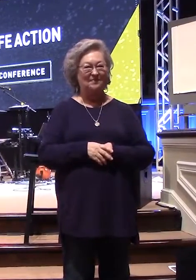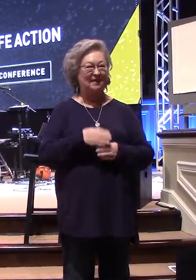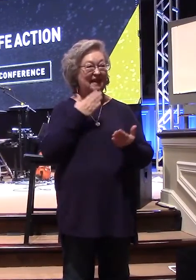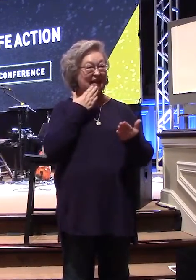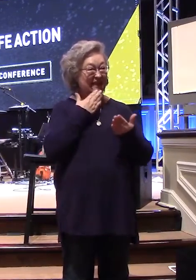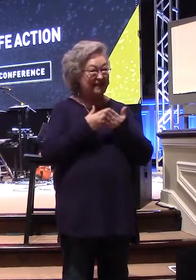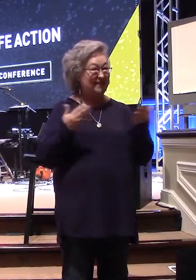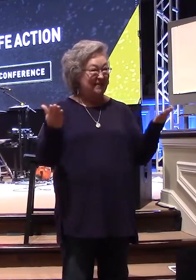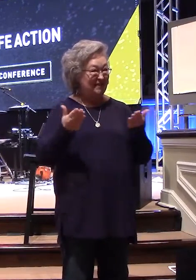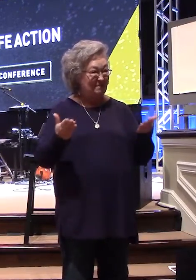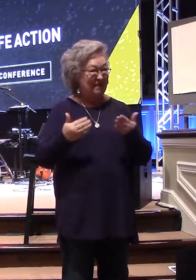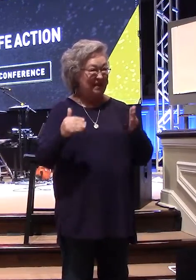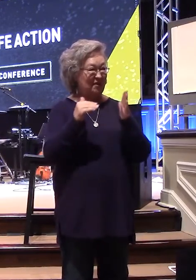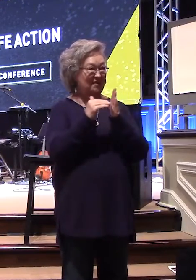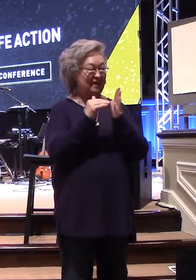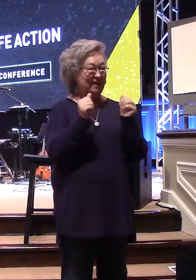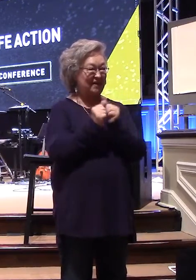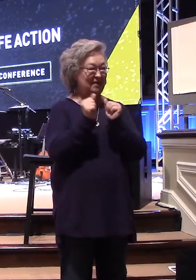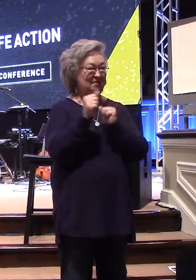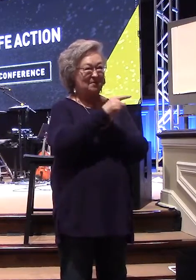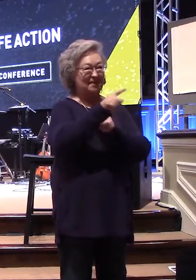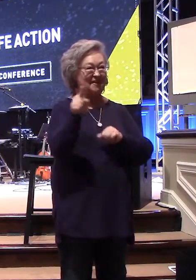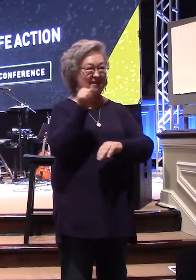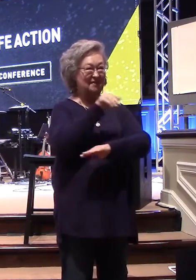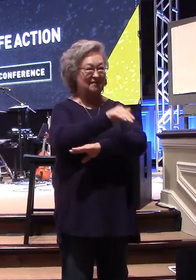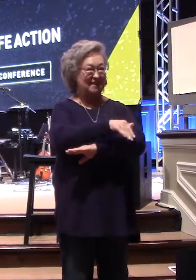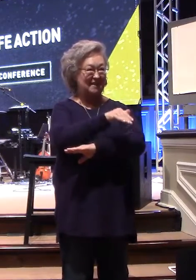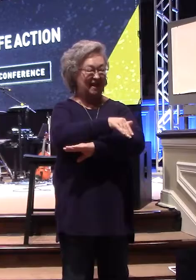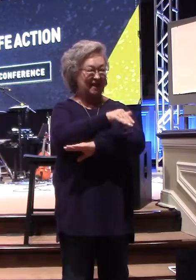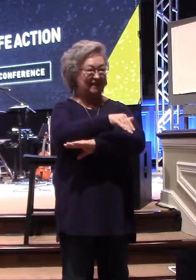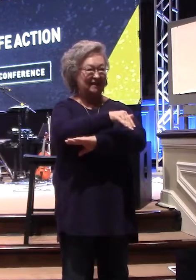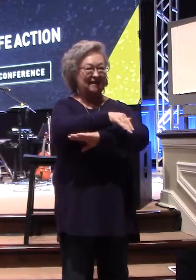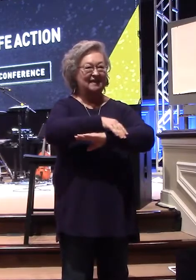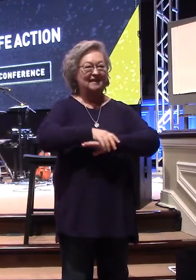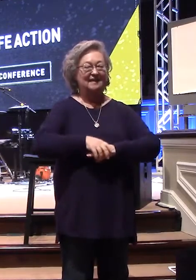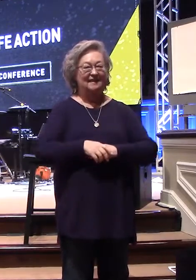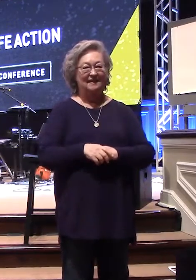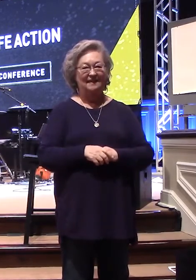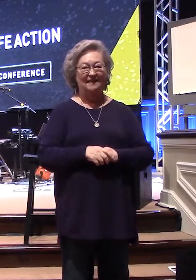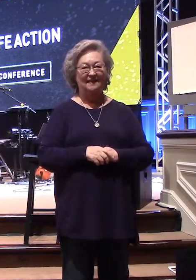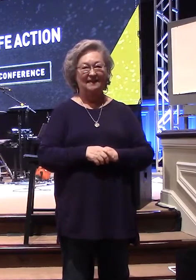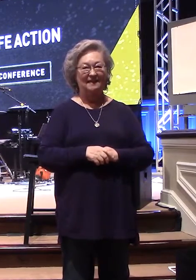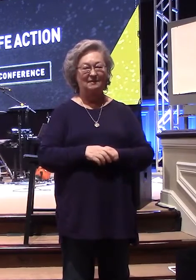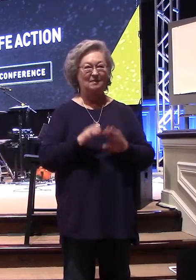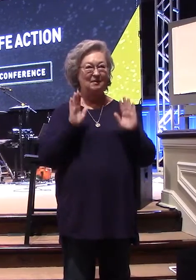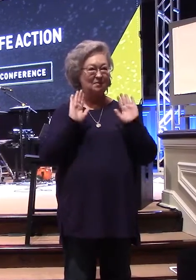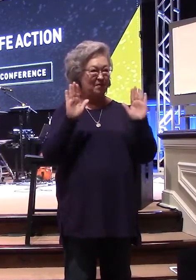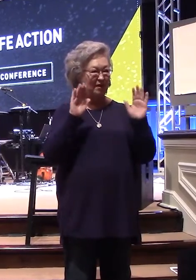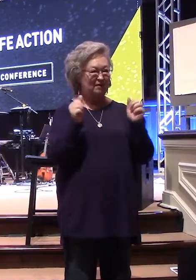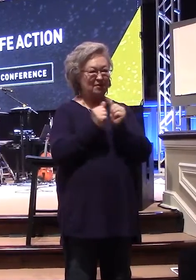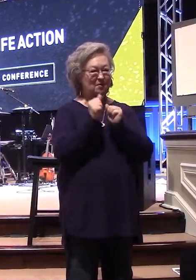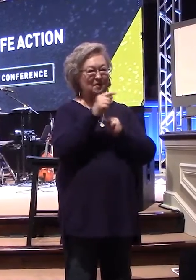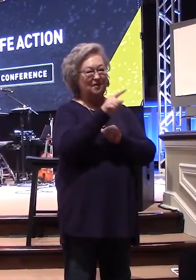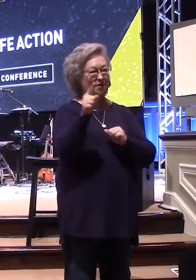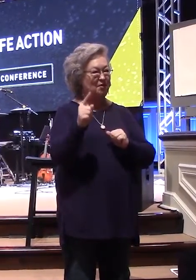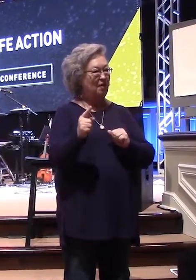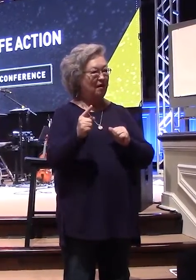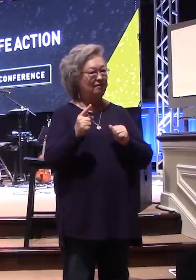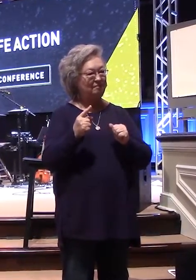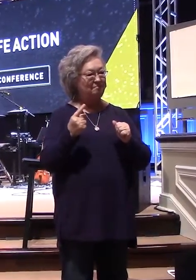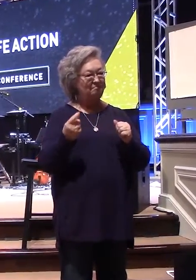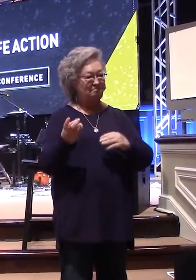Good to be back with you tonight. It's been great being with you all in these days and talking